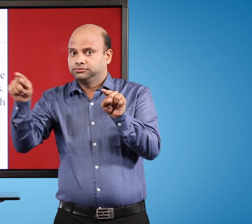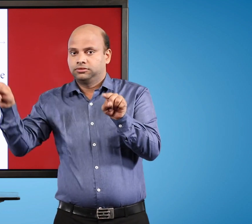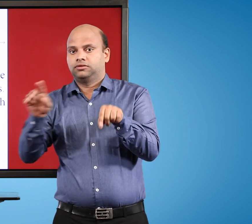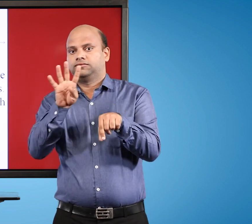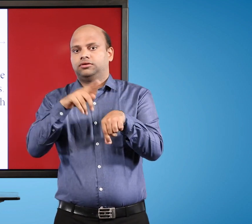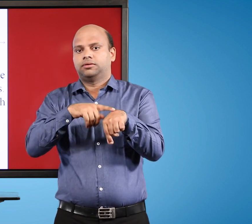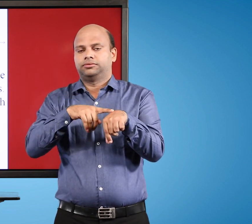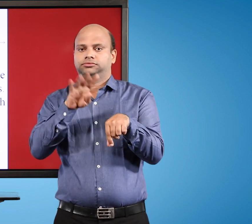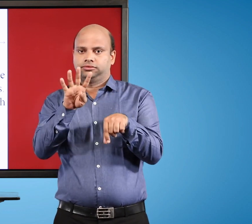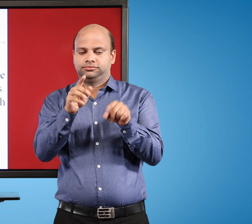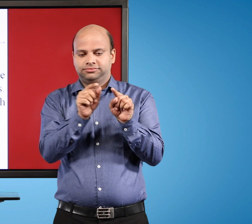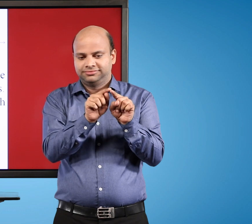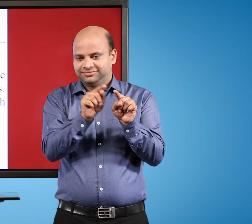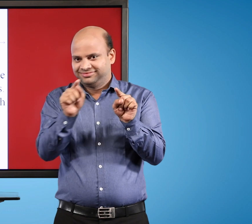Make 4 such moves.